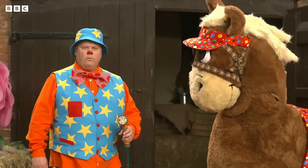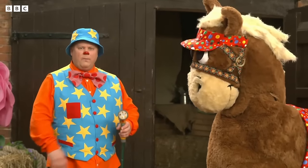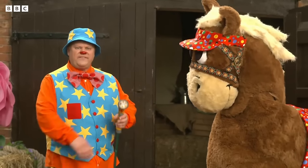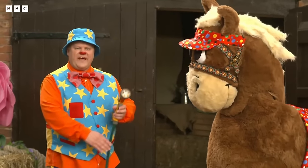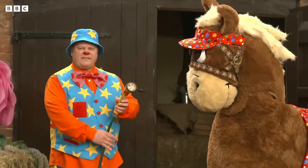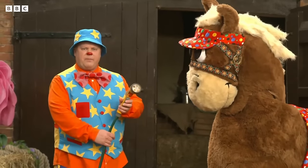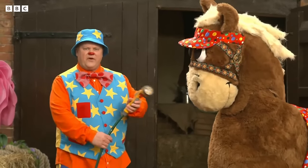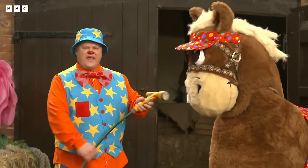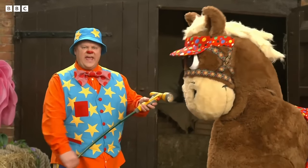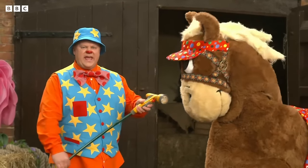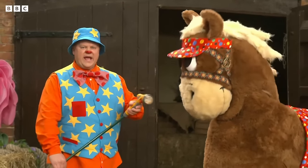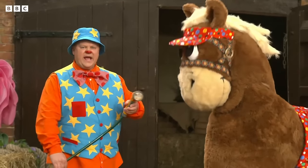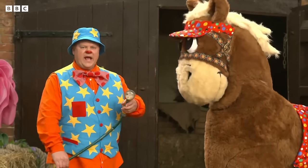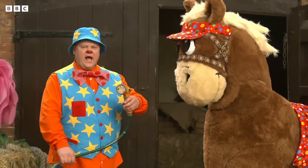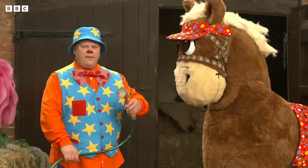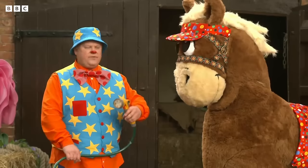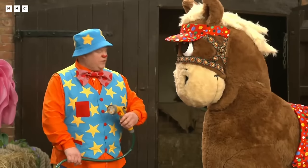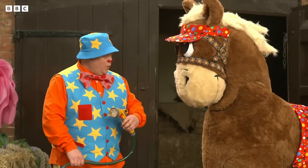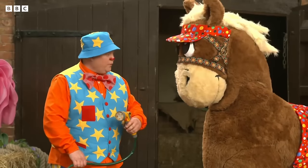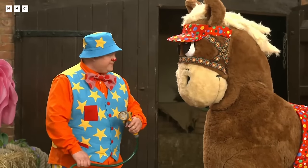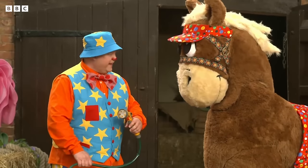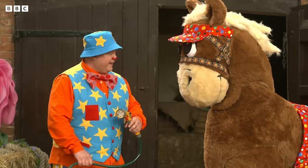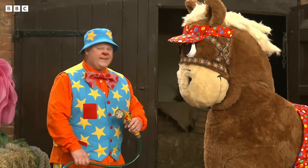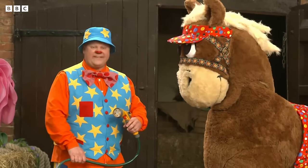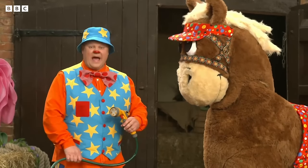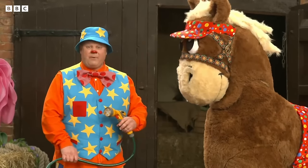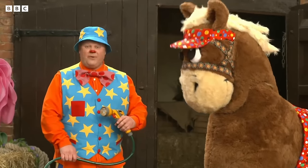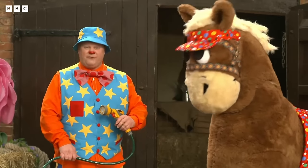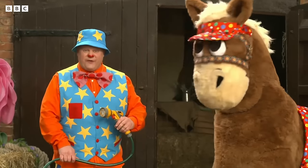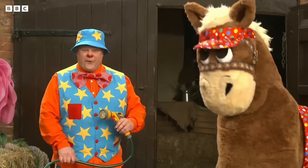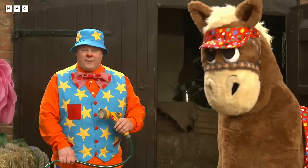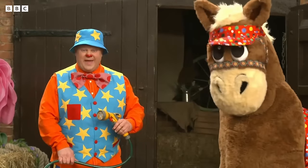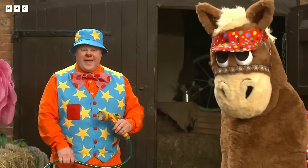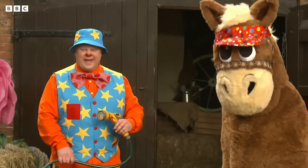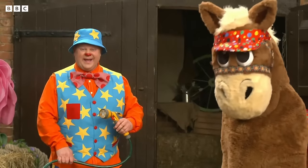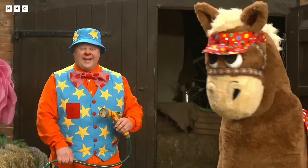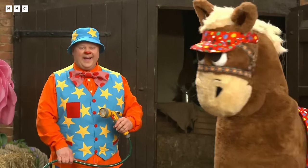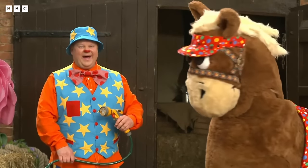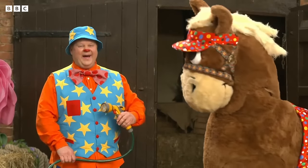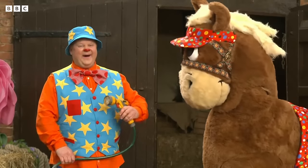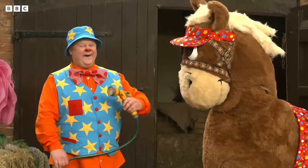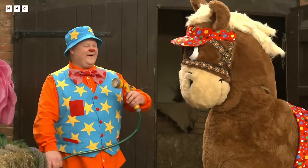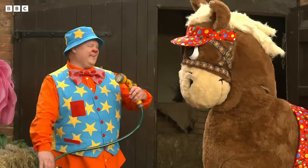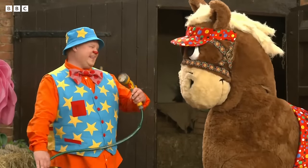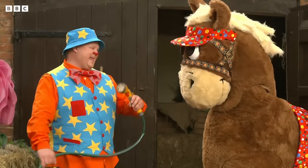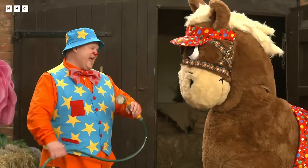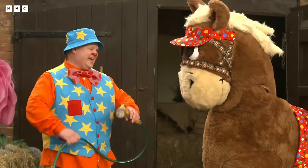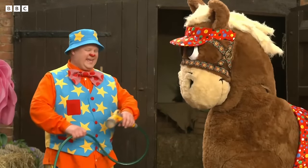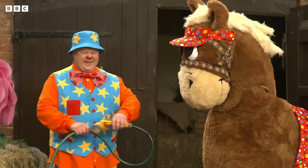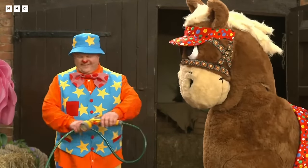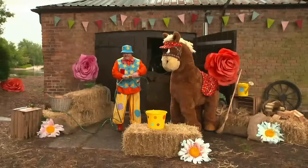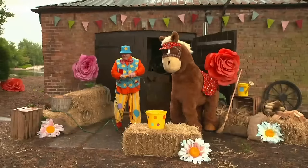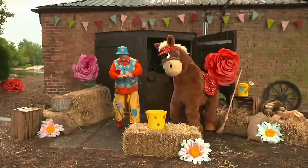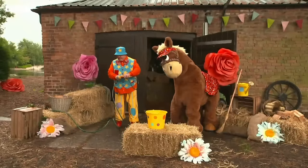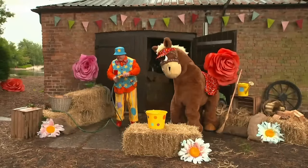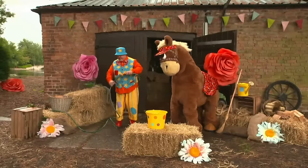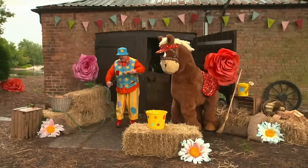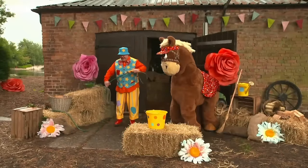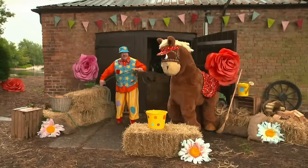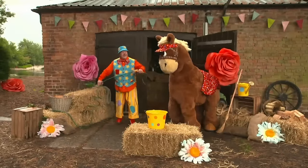What was that, Spotty? You'll turn the tap on for me. Oh, thank you, Spotty.